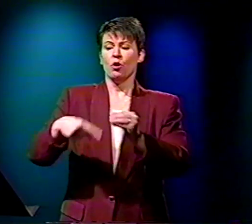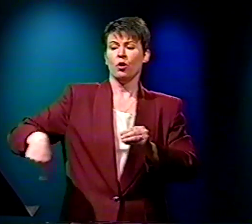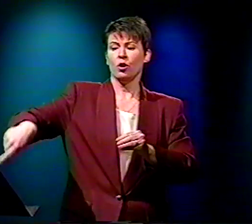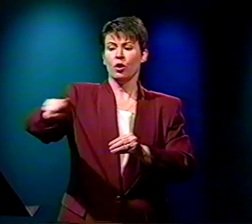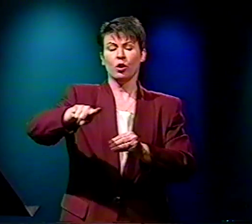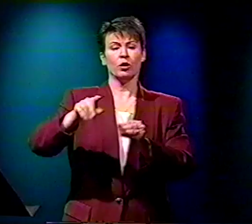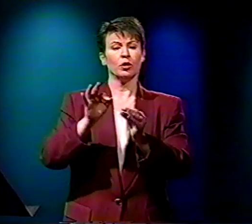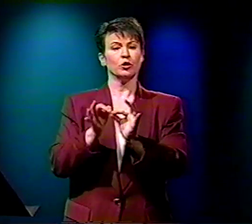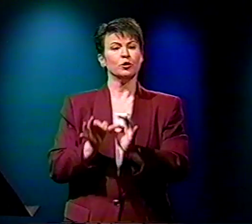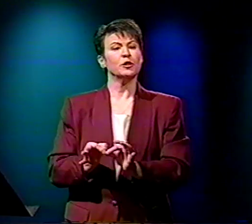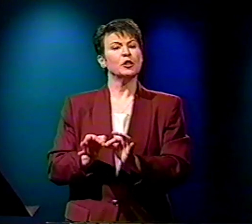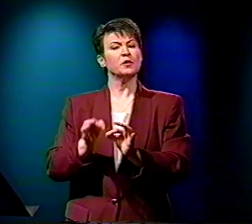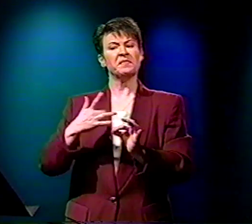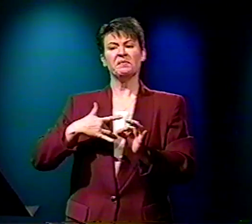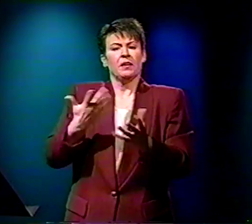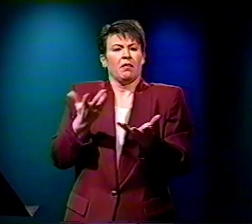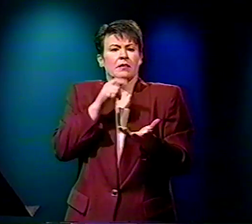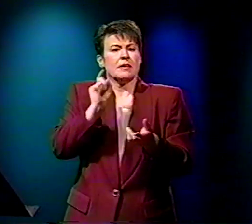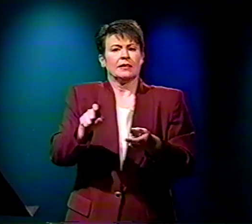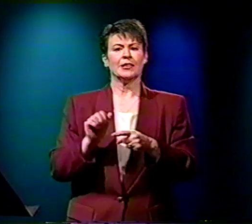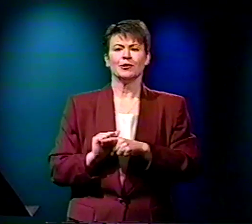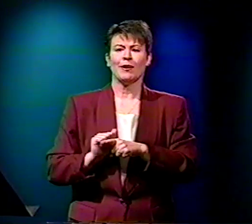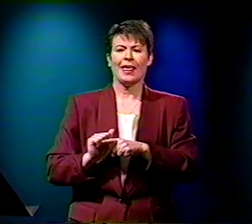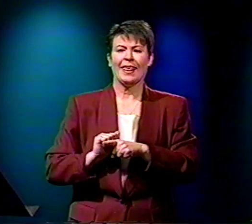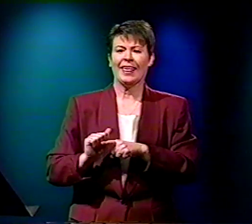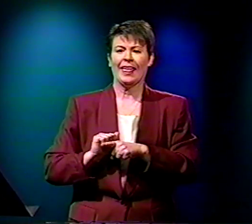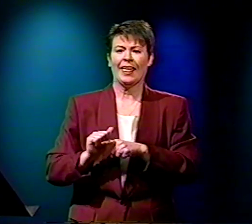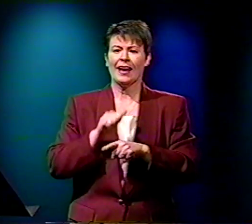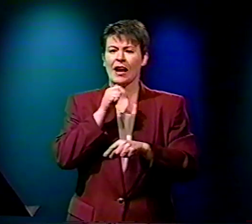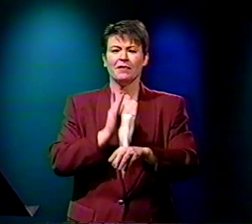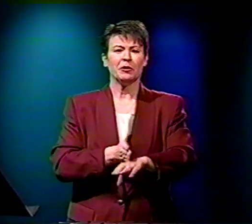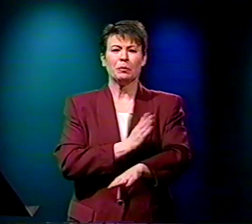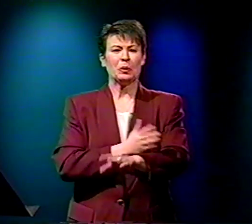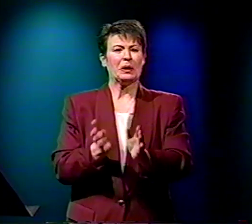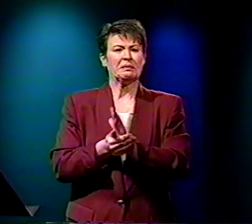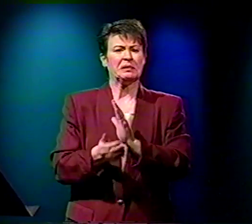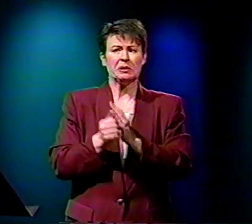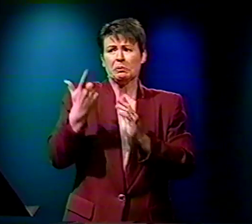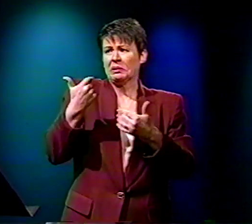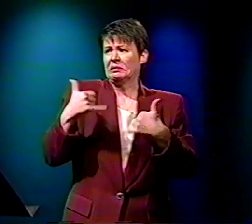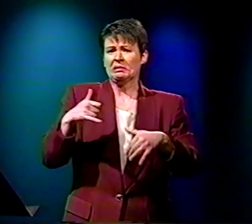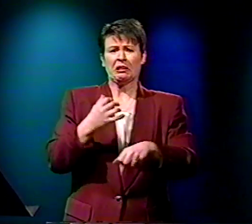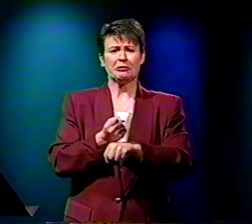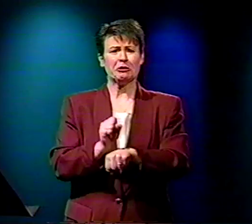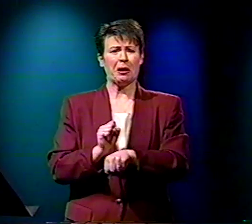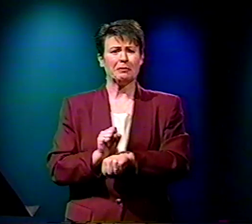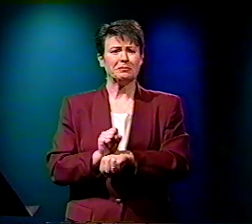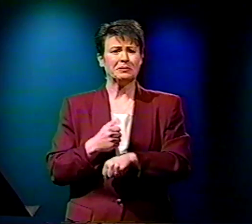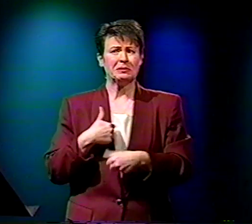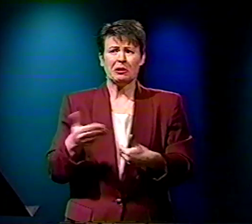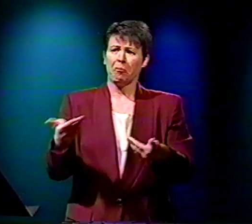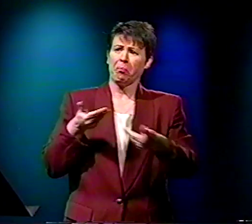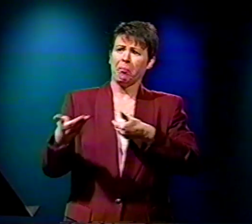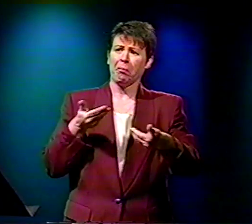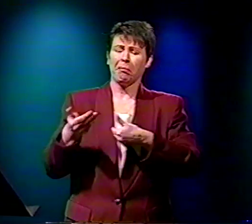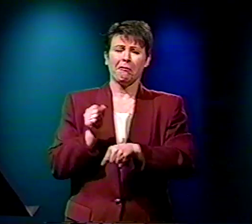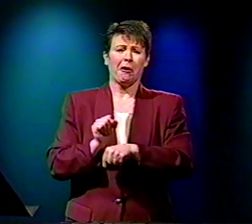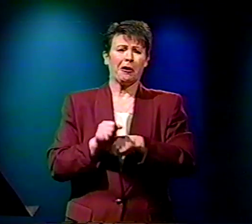struggle. And more interpreters are beginning to feel like, "Well, I don't need a training. I don't need to improve my skills because I'm still getting jobs. I'm